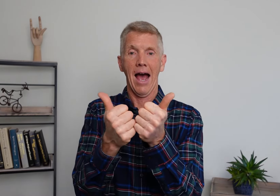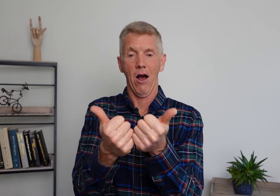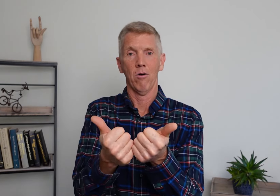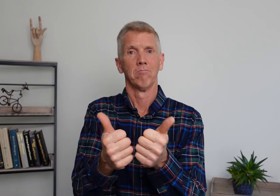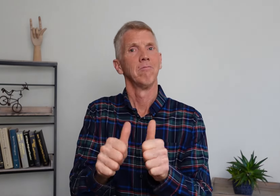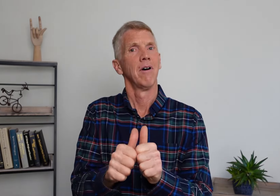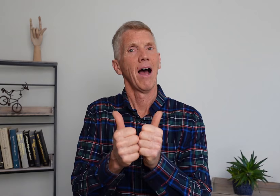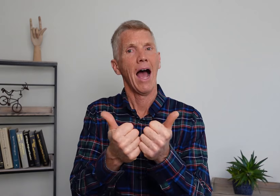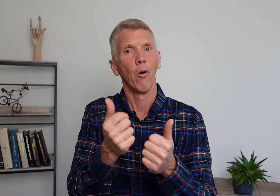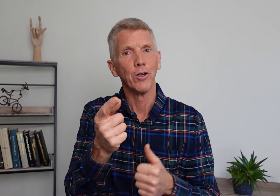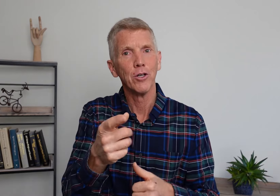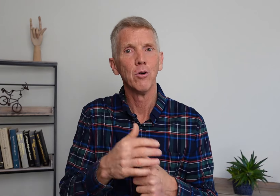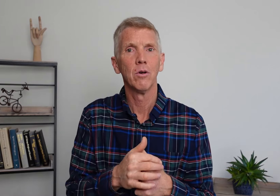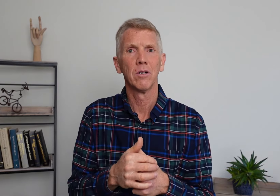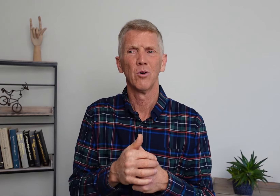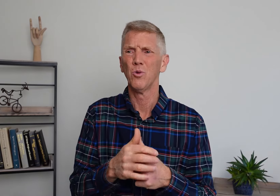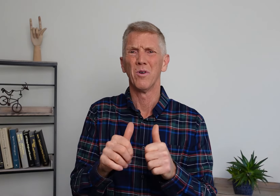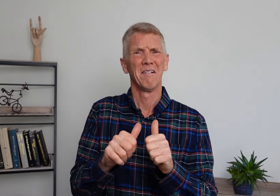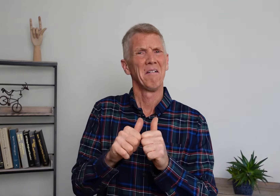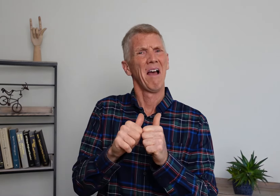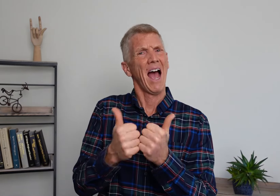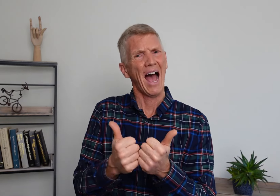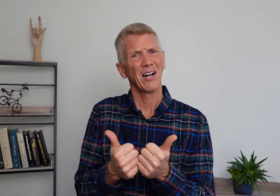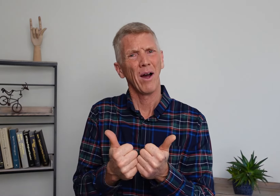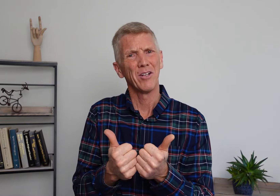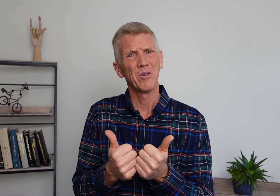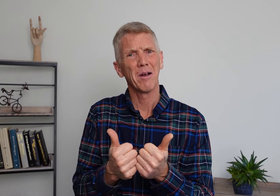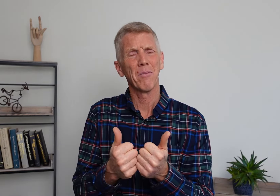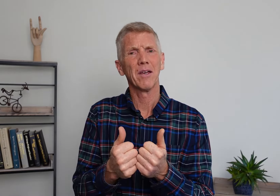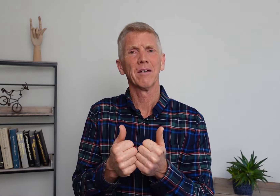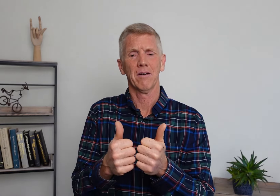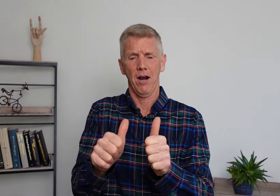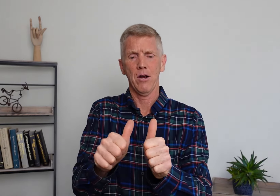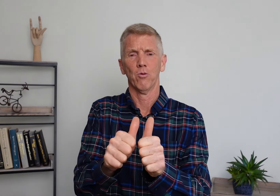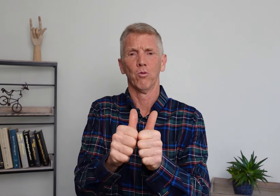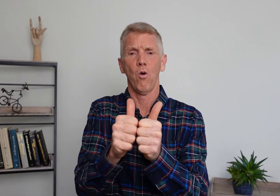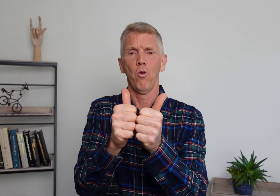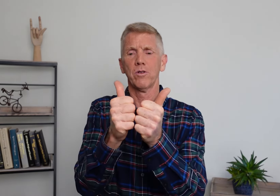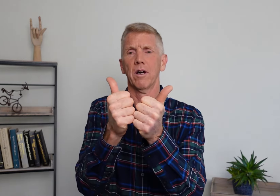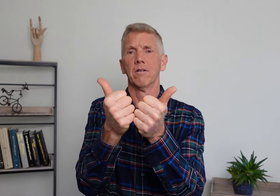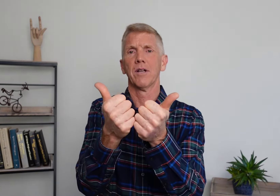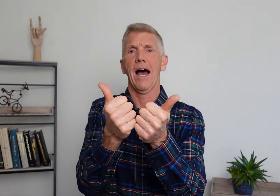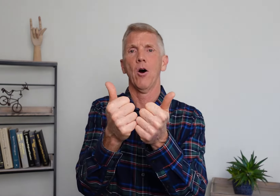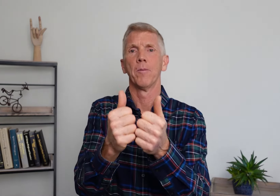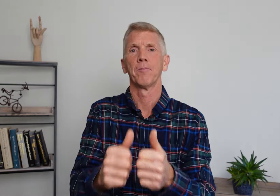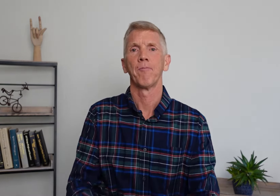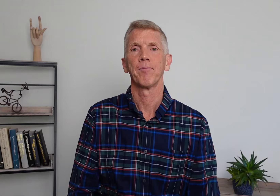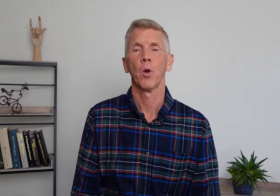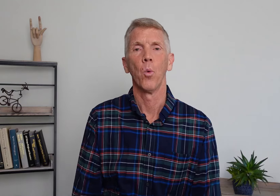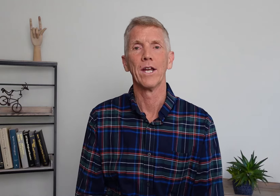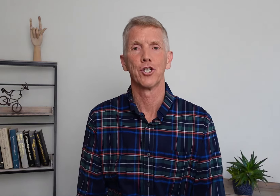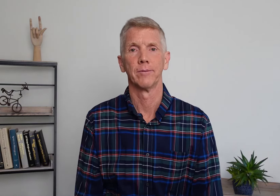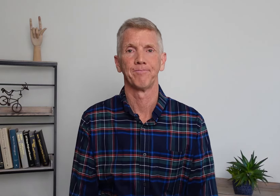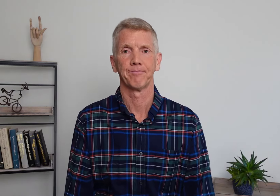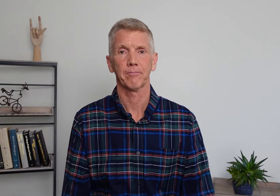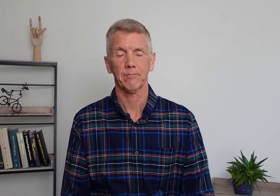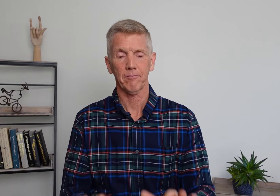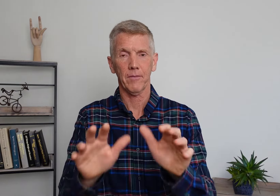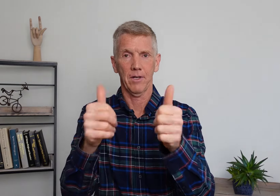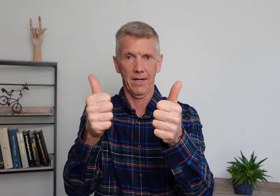How? How are you? Ooh. How do I do something? All right, roll those knuckles. How? Which? Again,